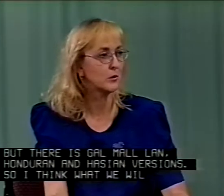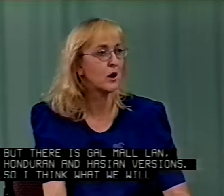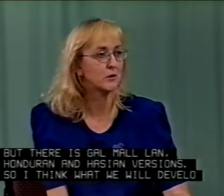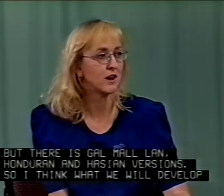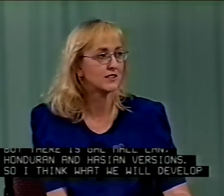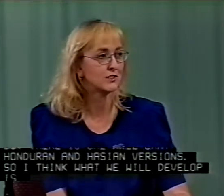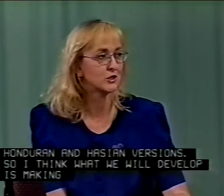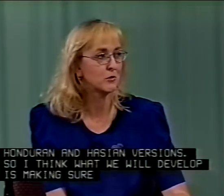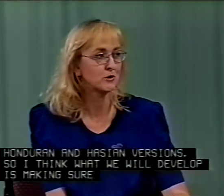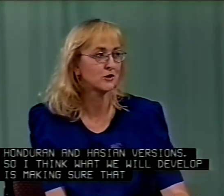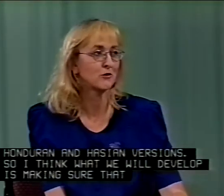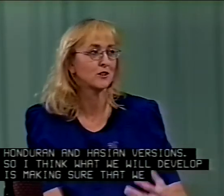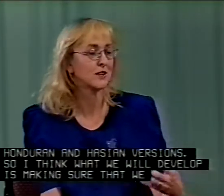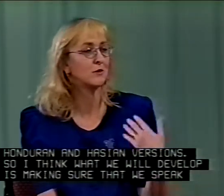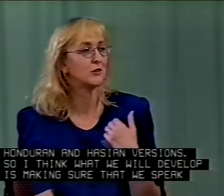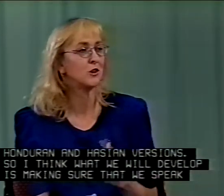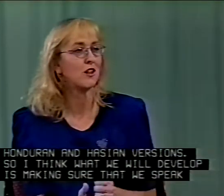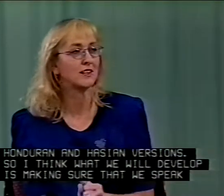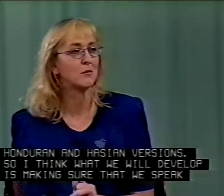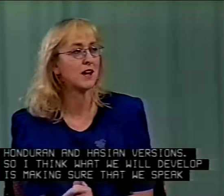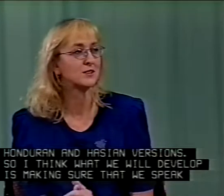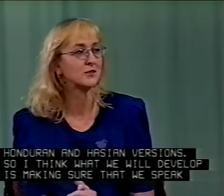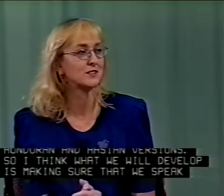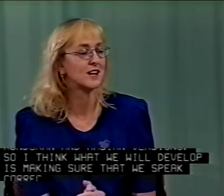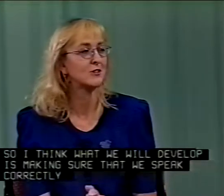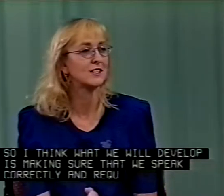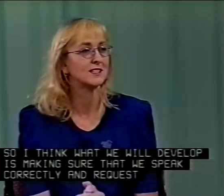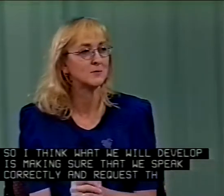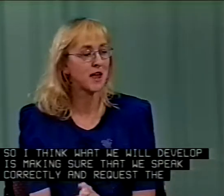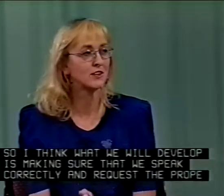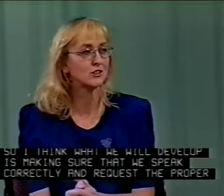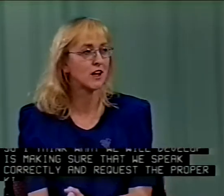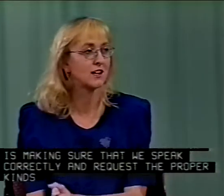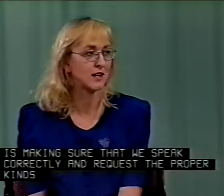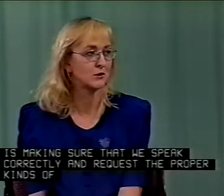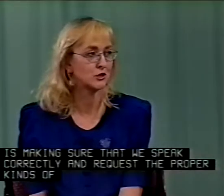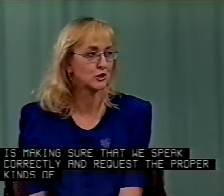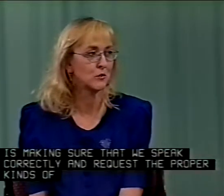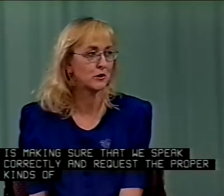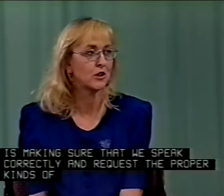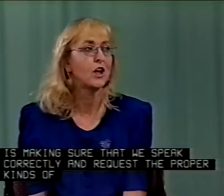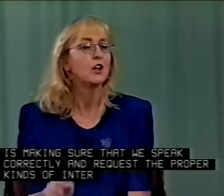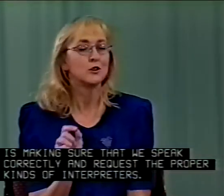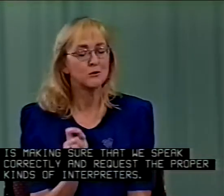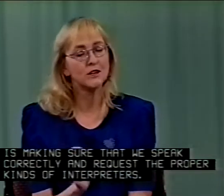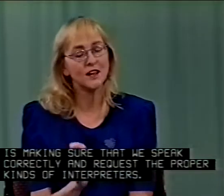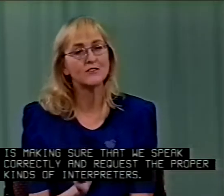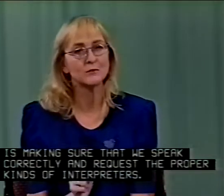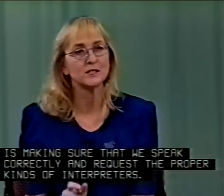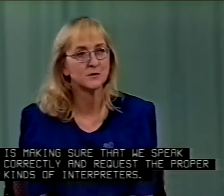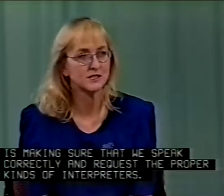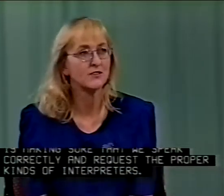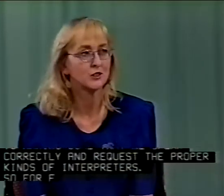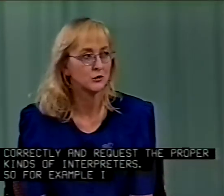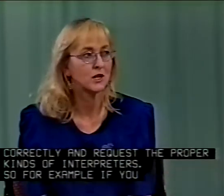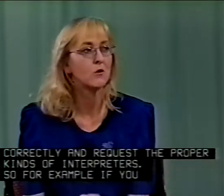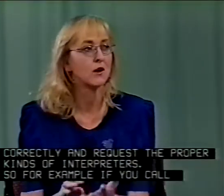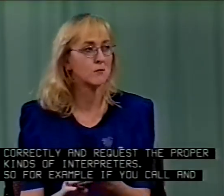proper kinds of interpreters. So for example, if you call in El Paso and you say you need a Spanish sign language interpreter, you really have to be specific. Do you really want a